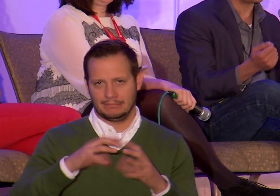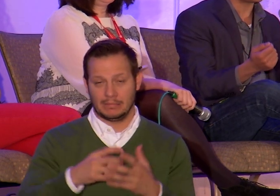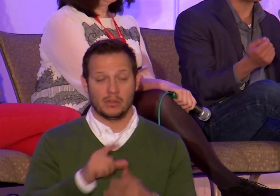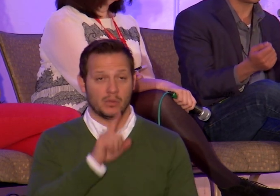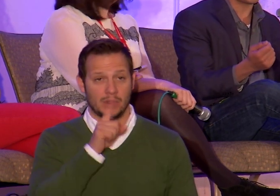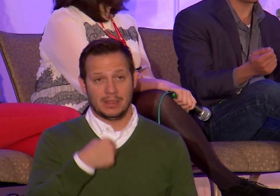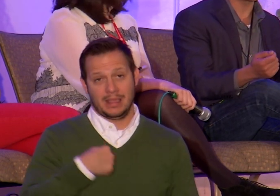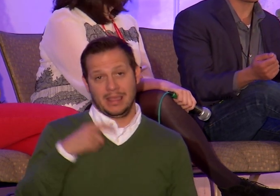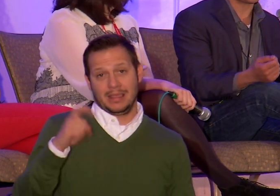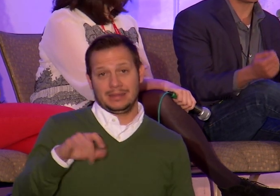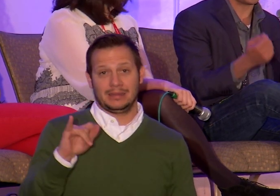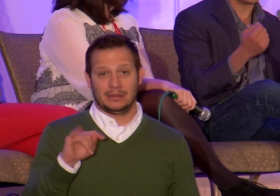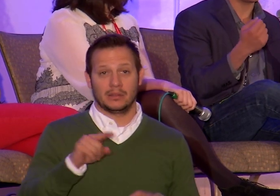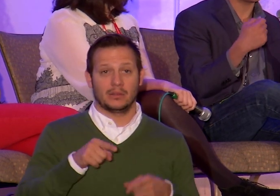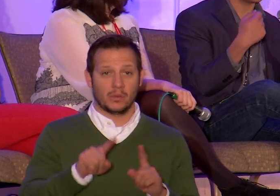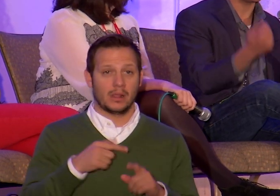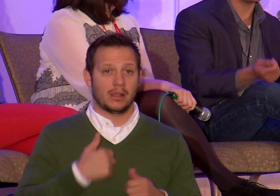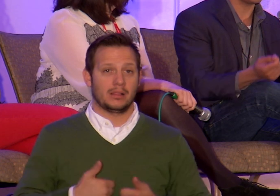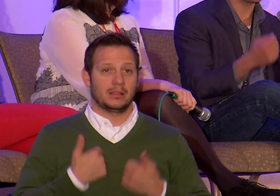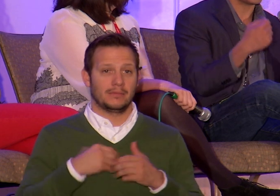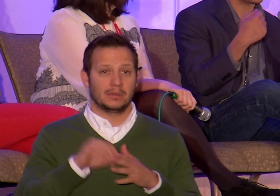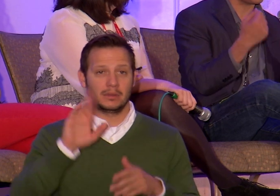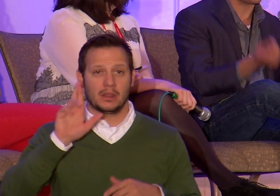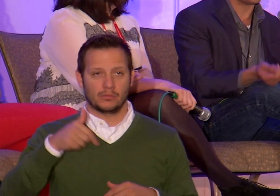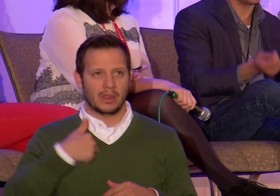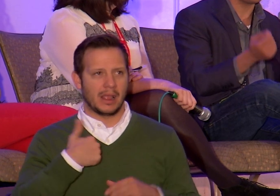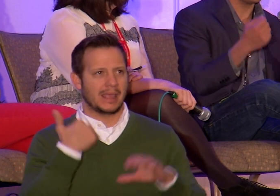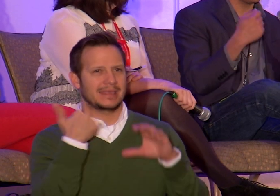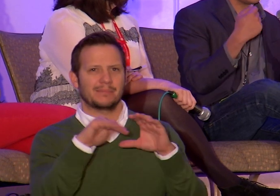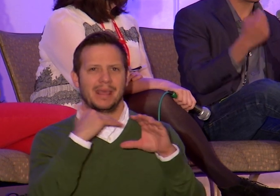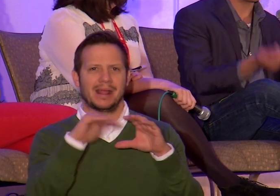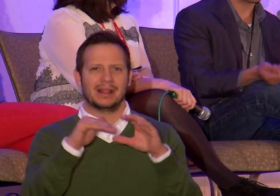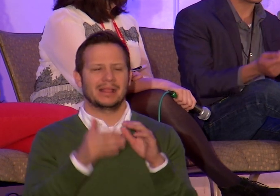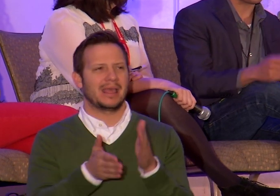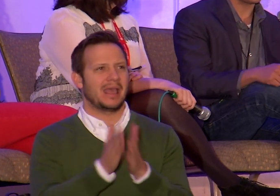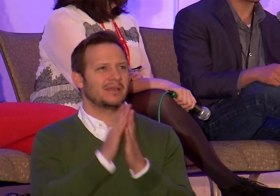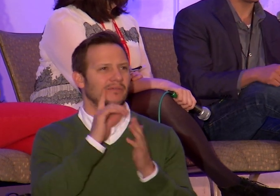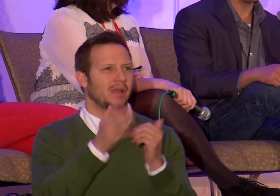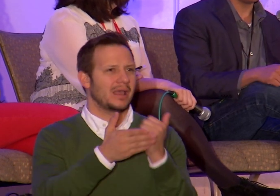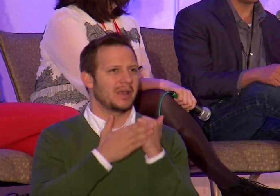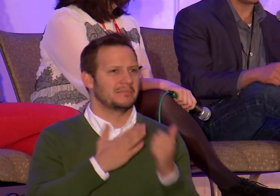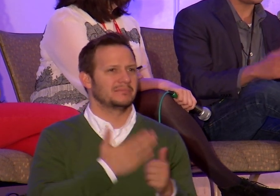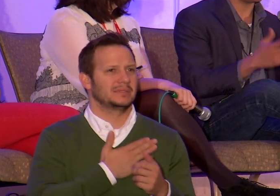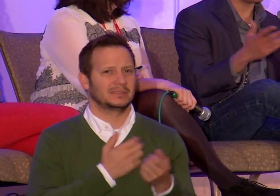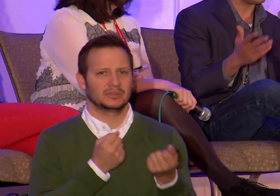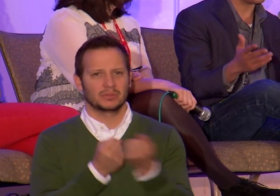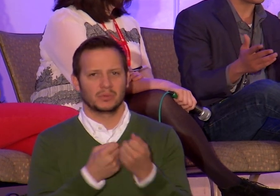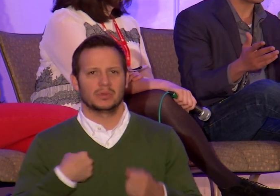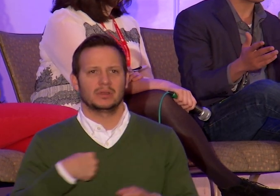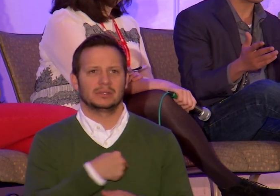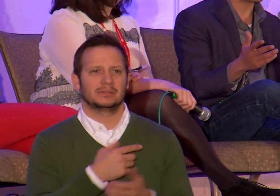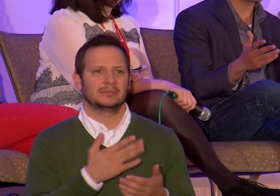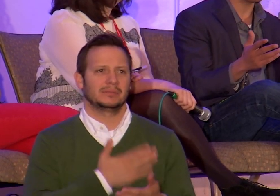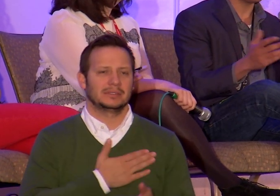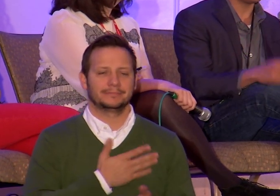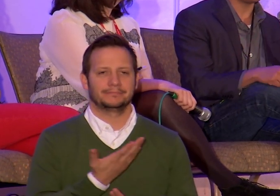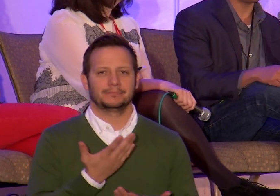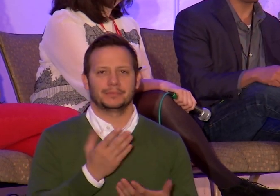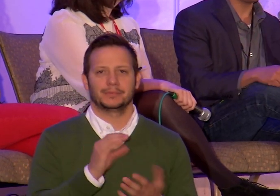this solidarity when I was in Iraq. I used to send emails asking for help, asking for support, and it was never